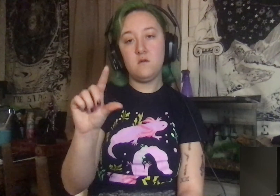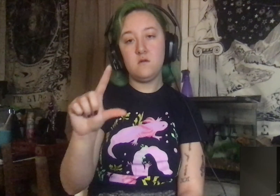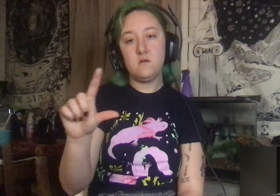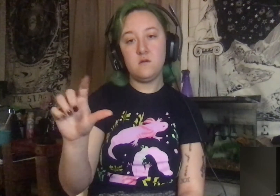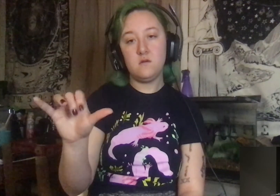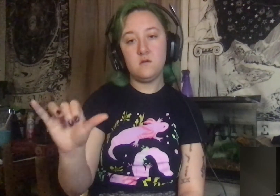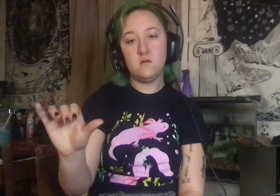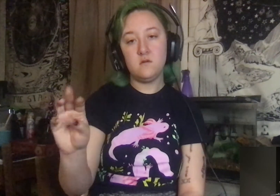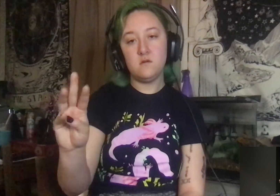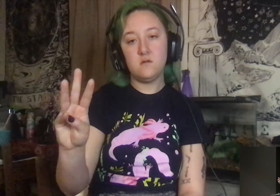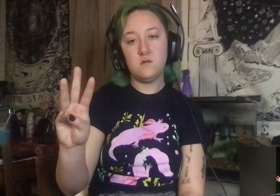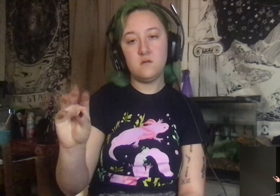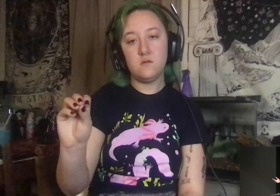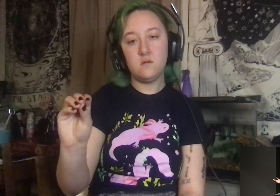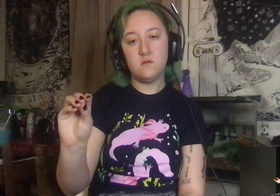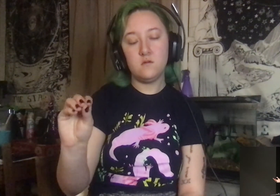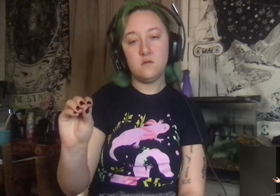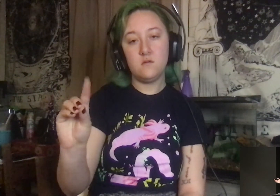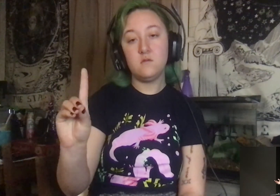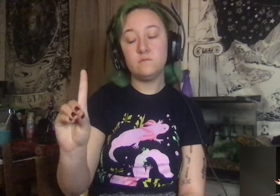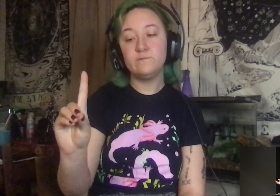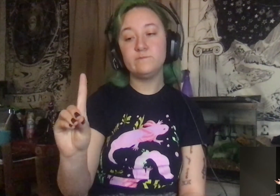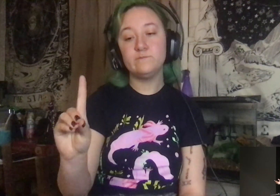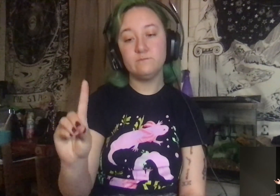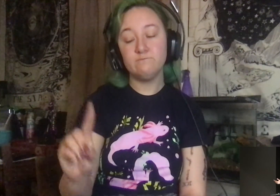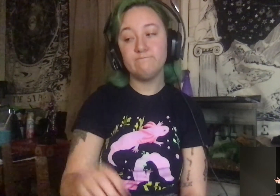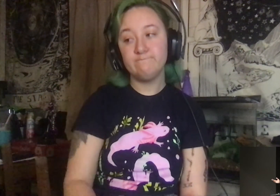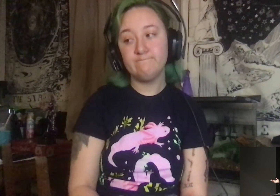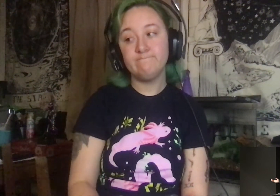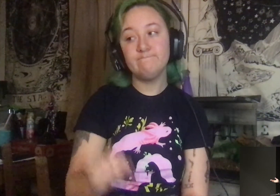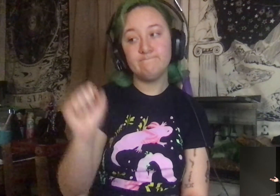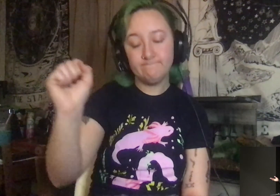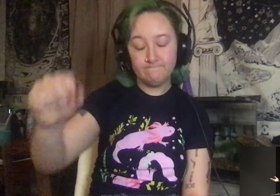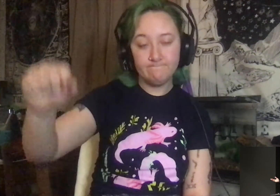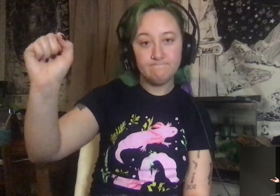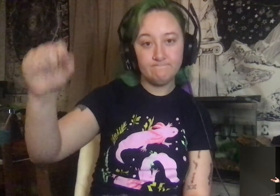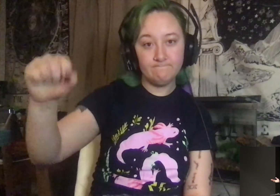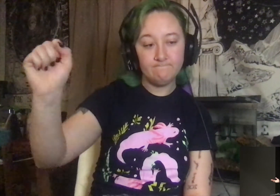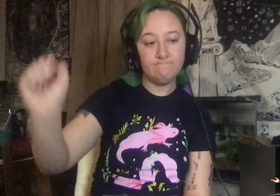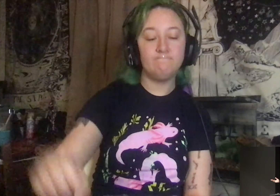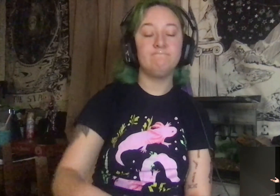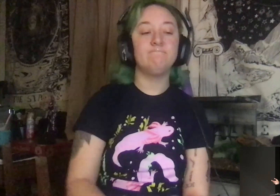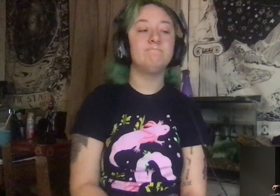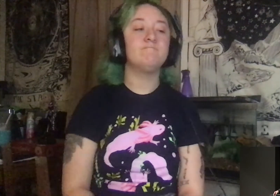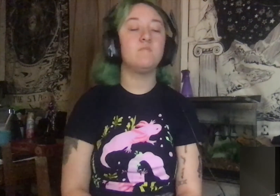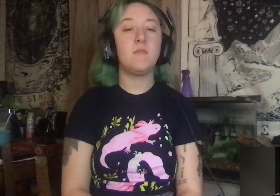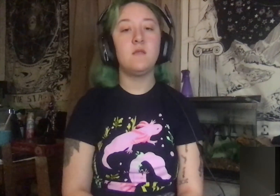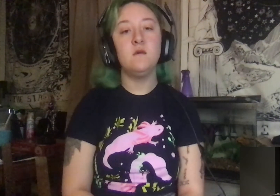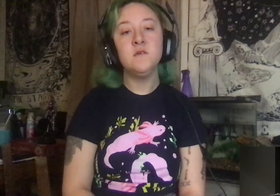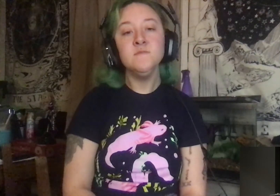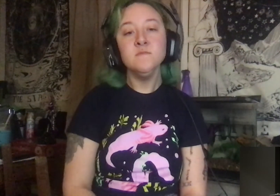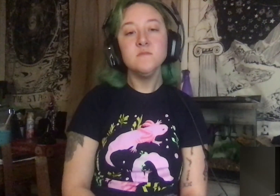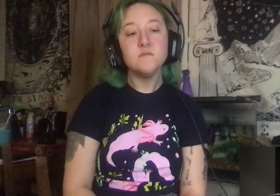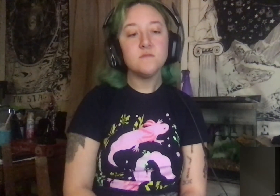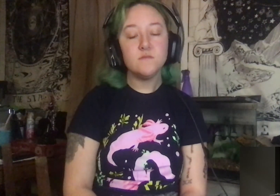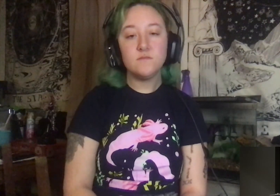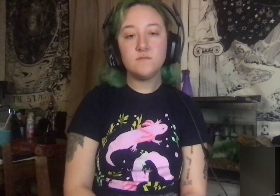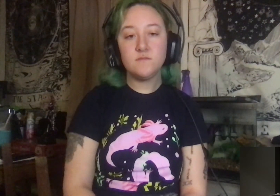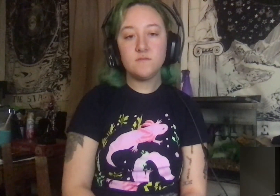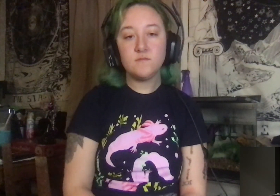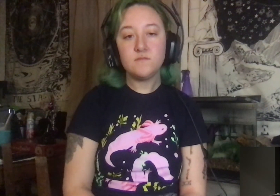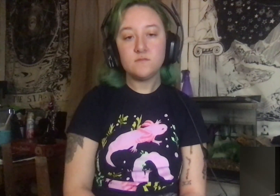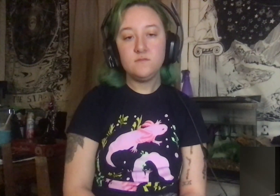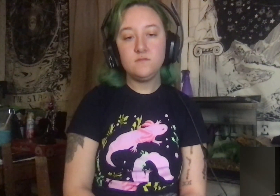certainly in Hollywood. The way we portray working people on TV, it's laughable. If there's a plumber, he's 300 pounds and he's got a giant